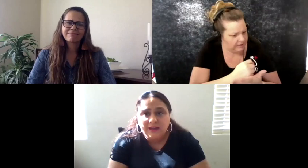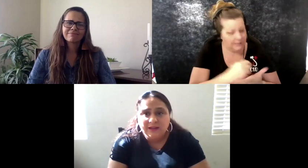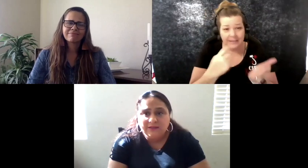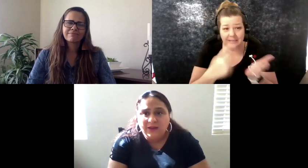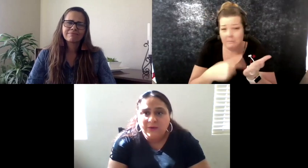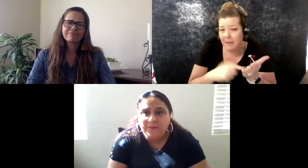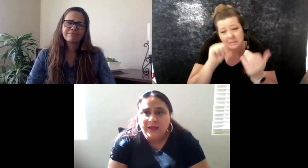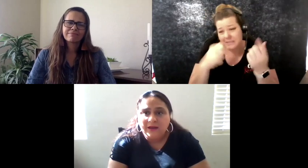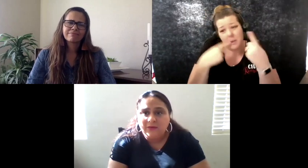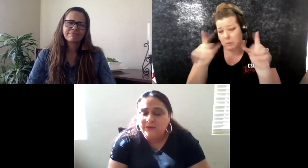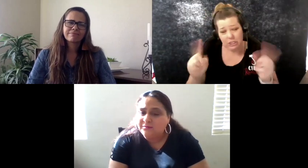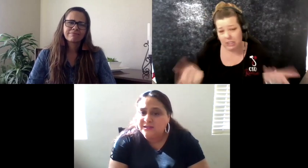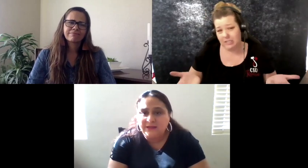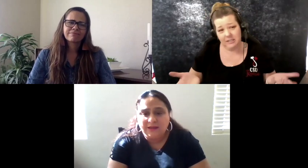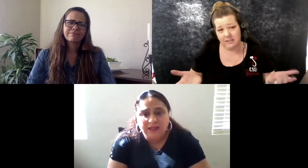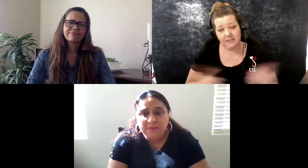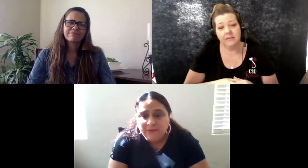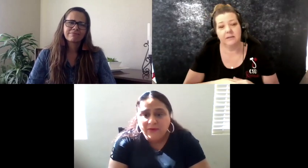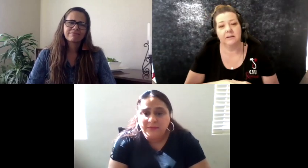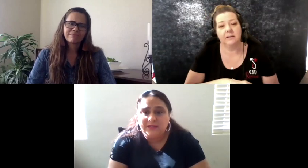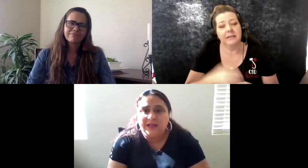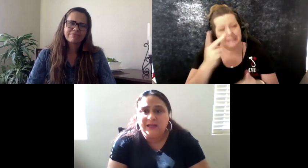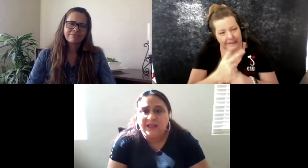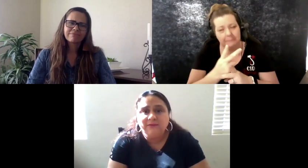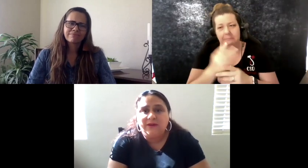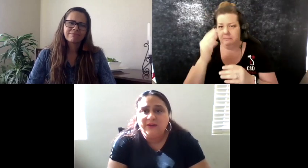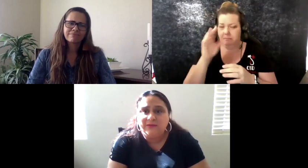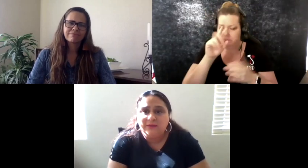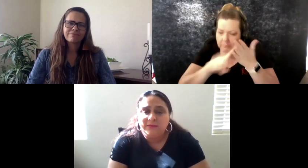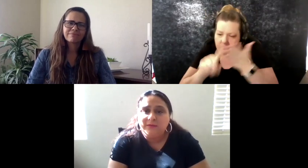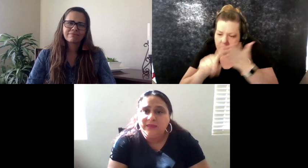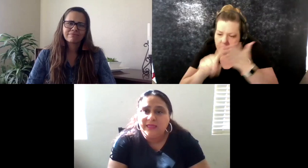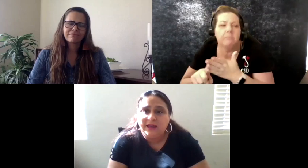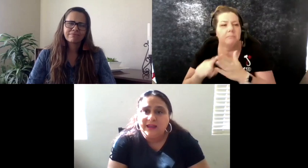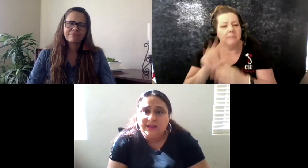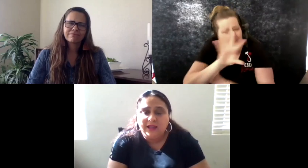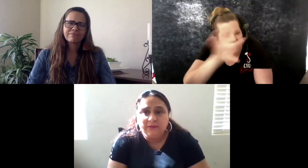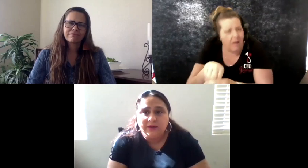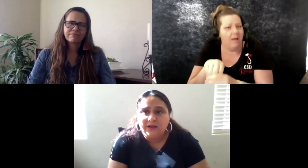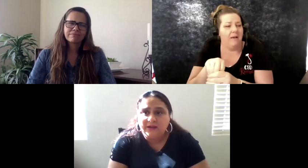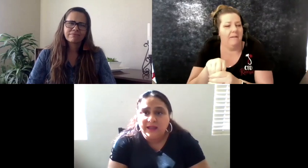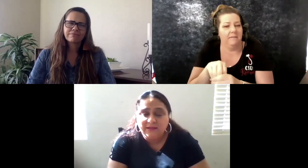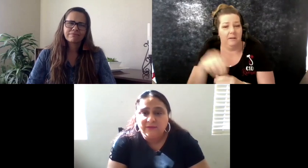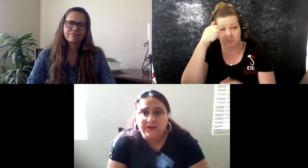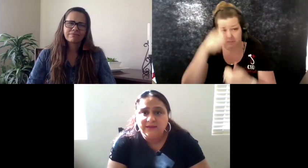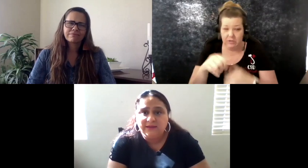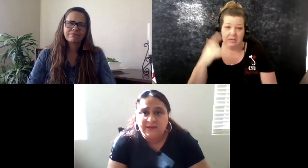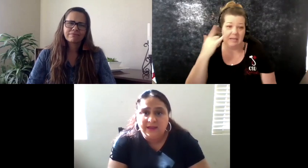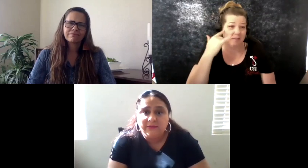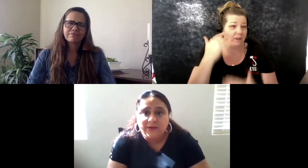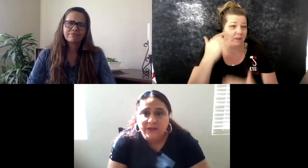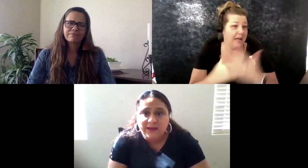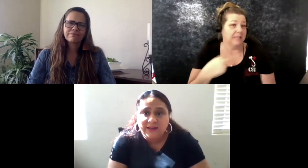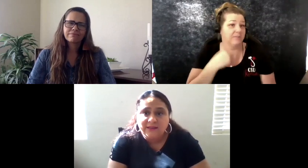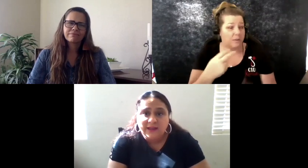work. So, you know, just keep informed and get involved. And remember that California Hands and Voices is